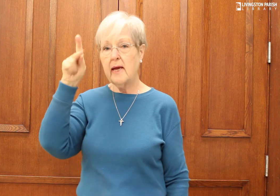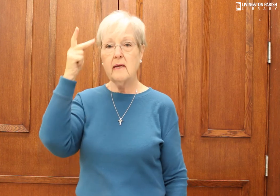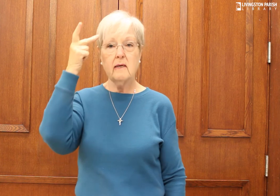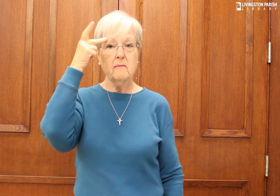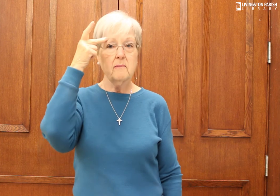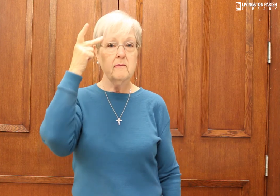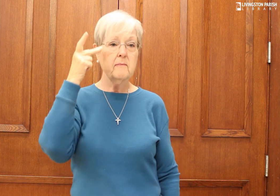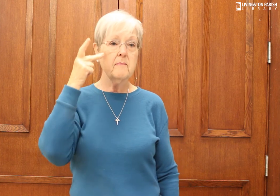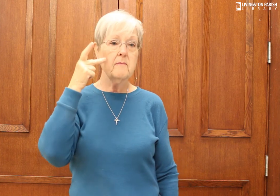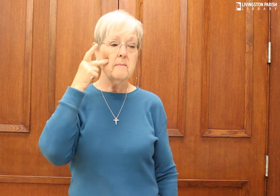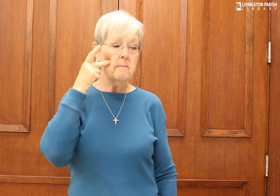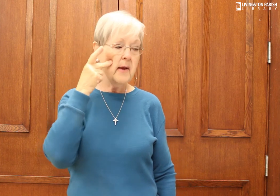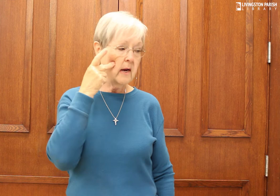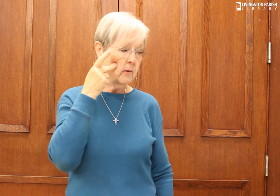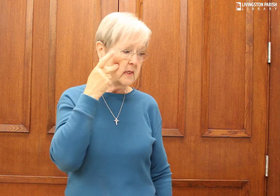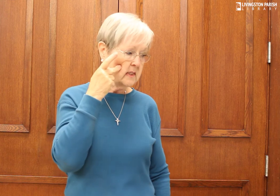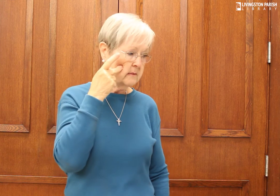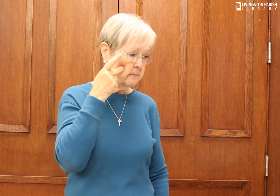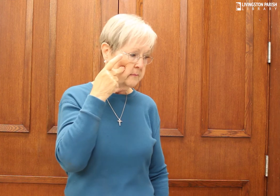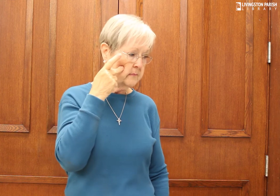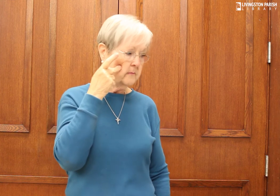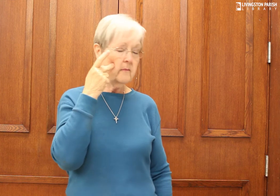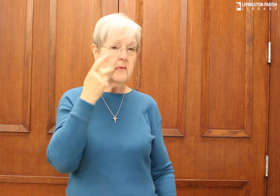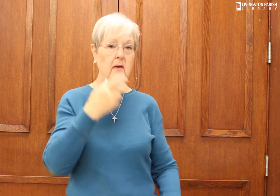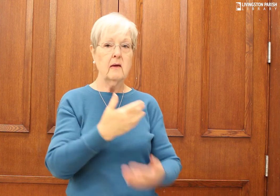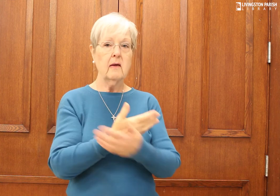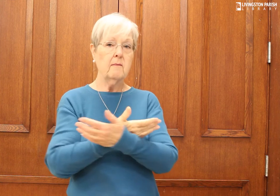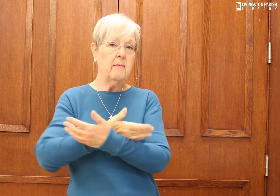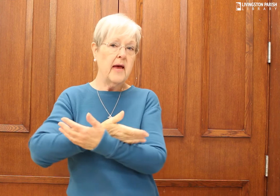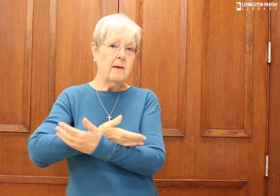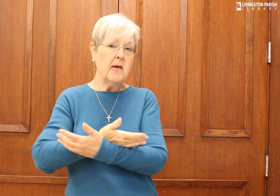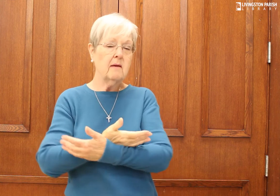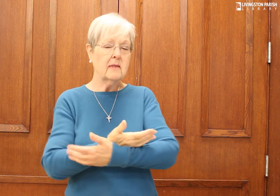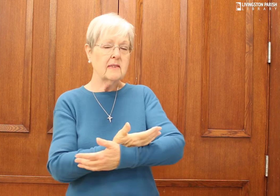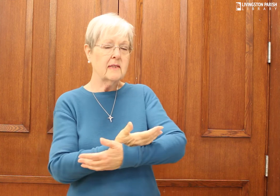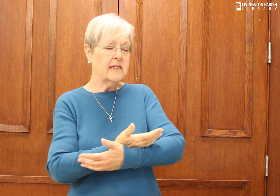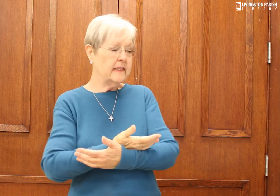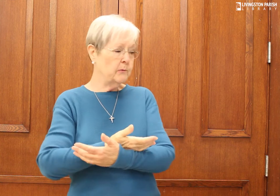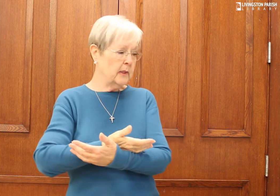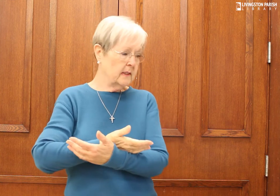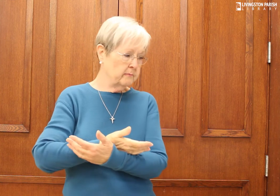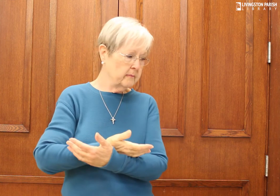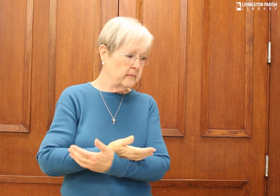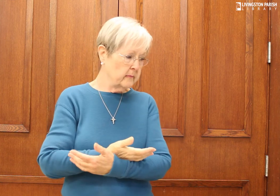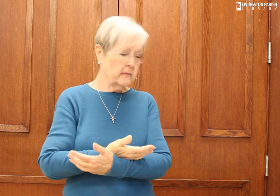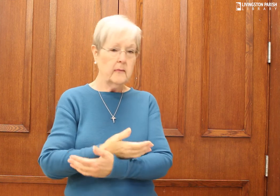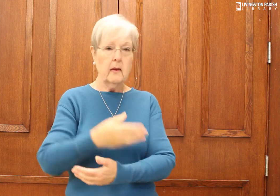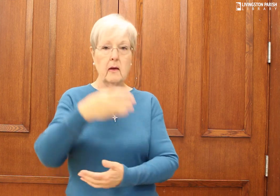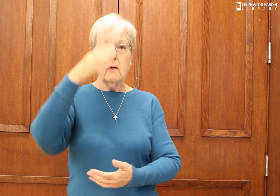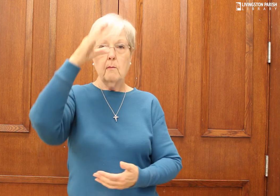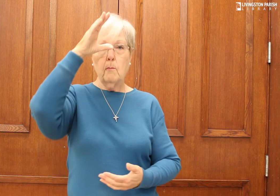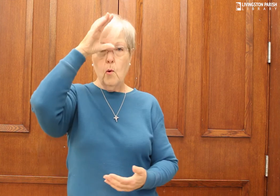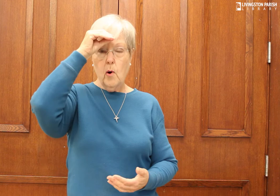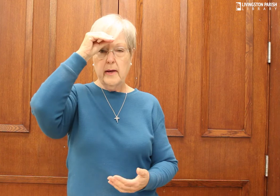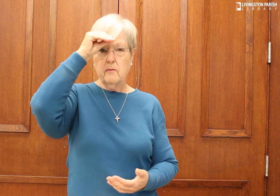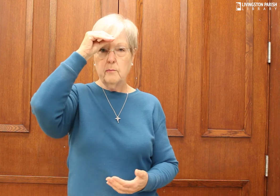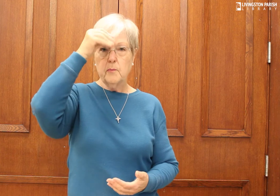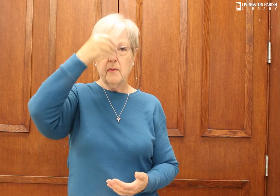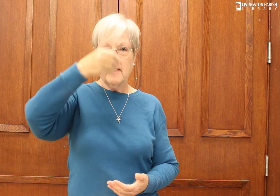hand, parent. Baby, that's an easy one. Boy, remember the